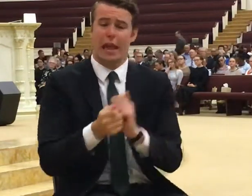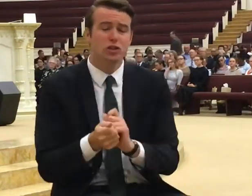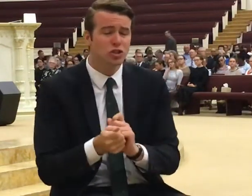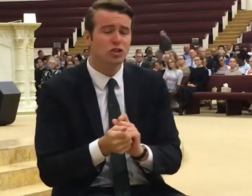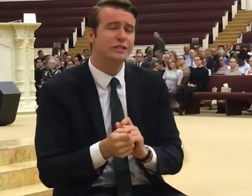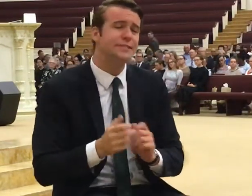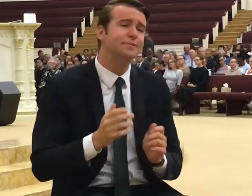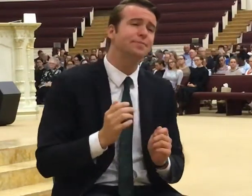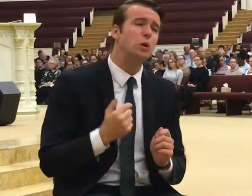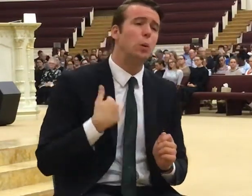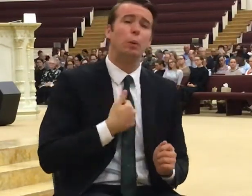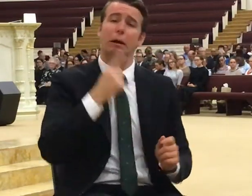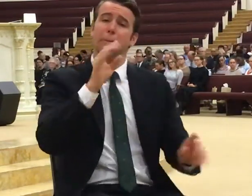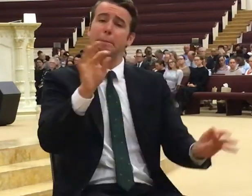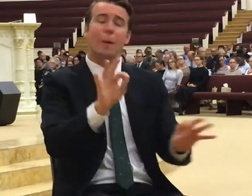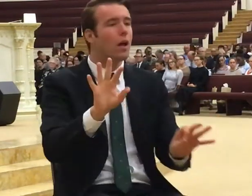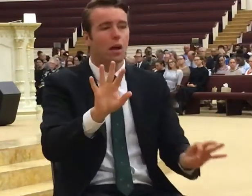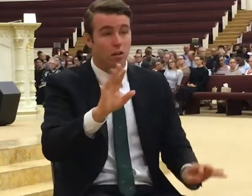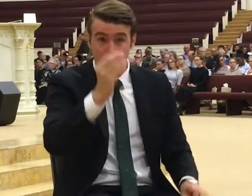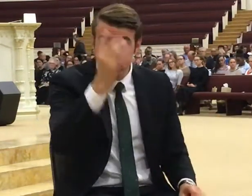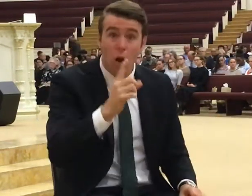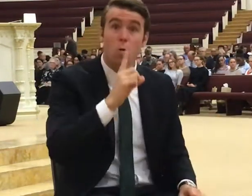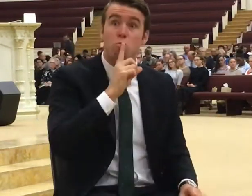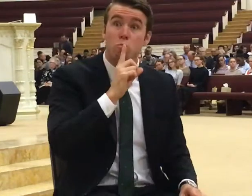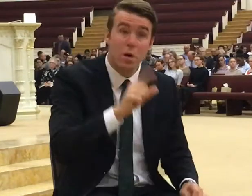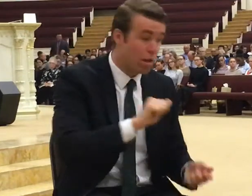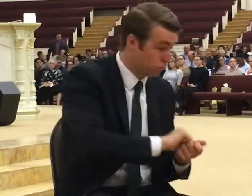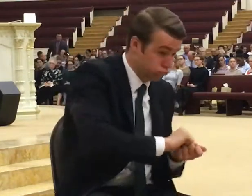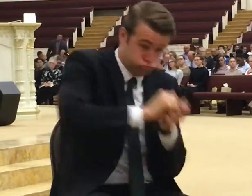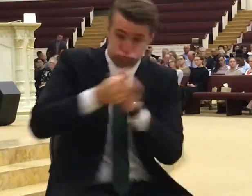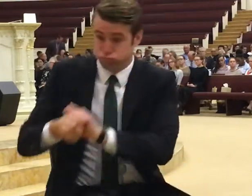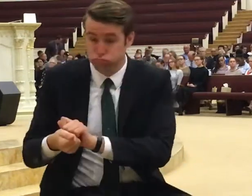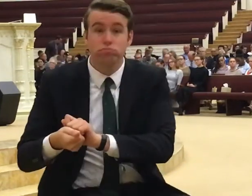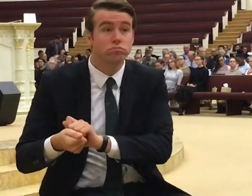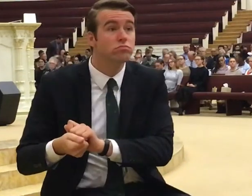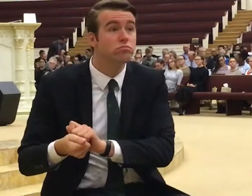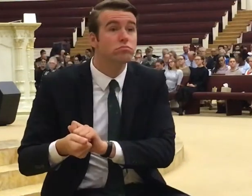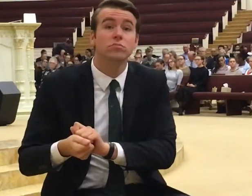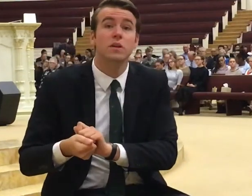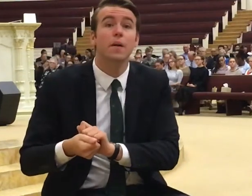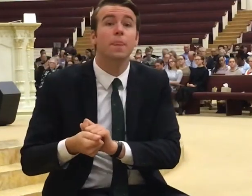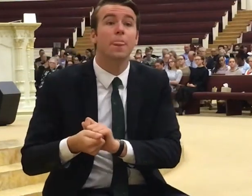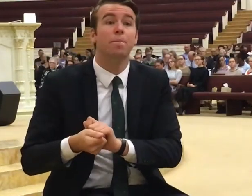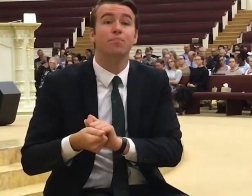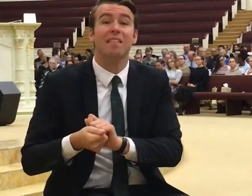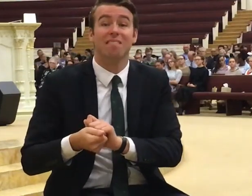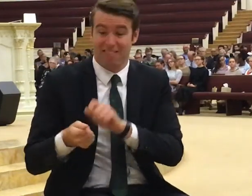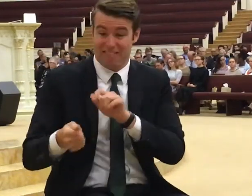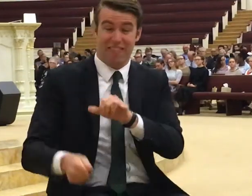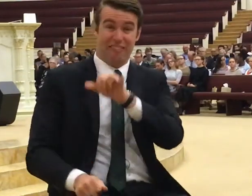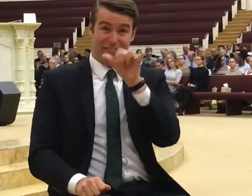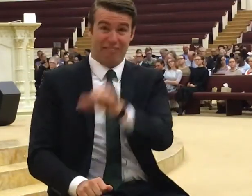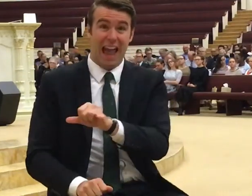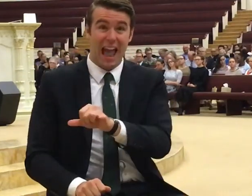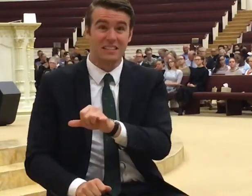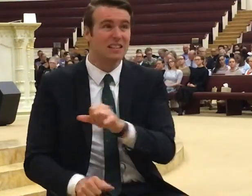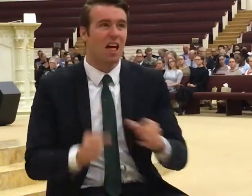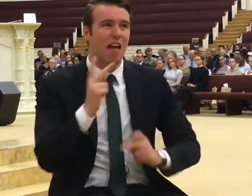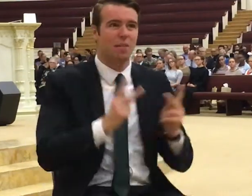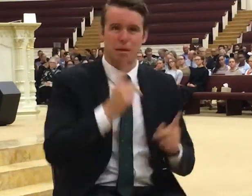repentance and be converted is an opposing message to its